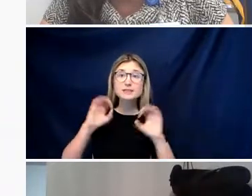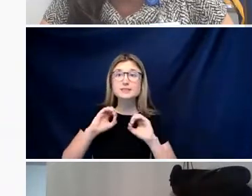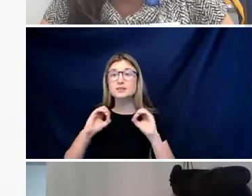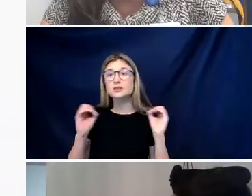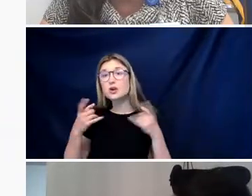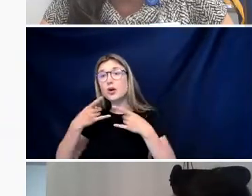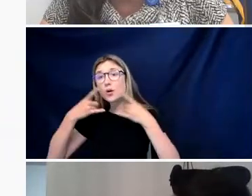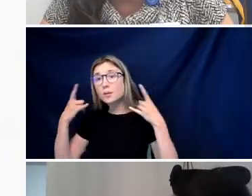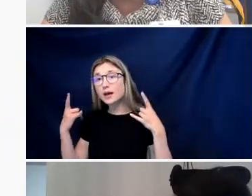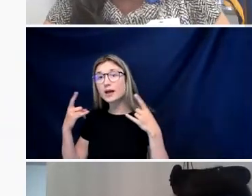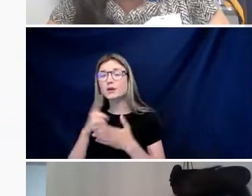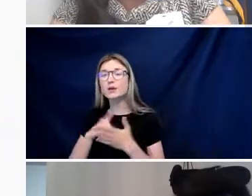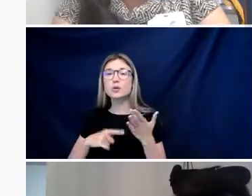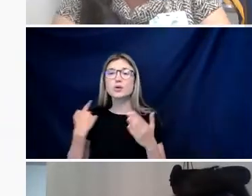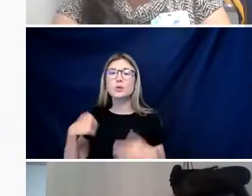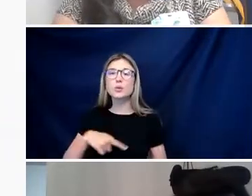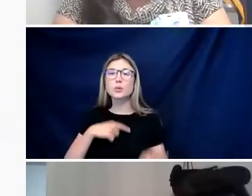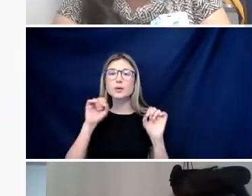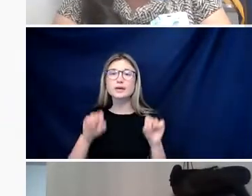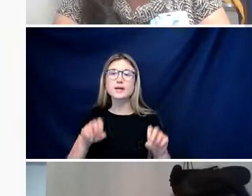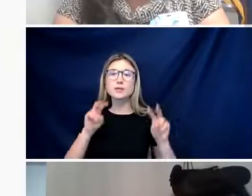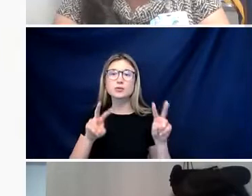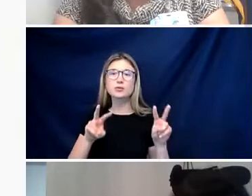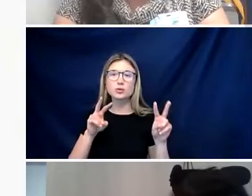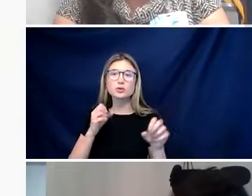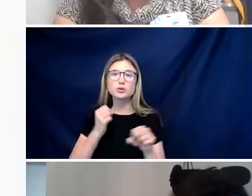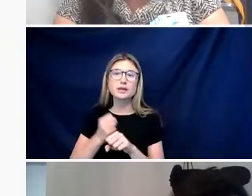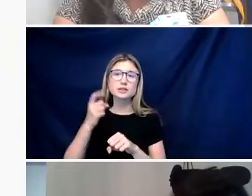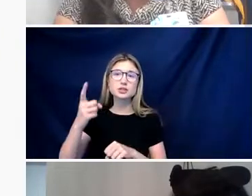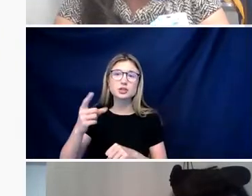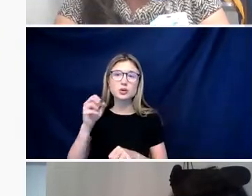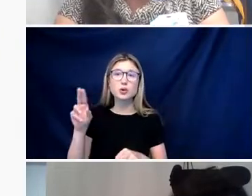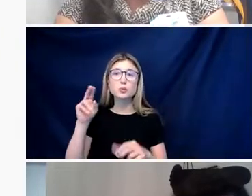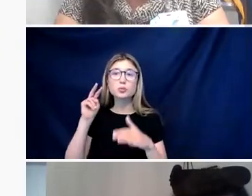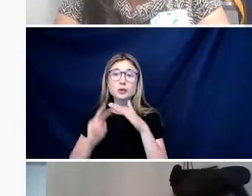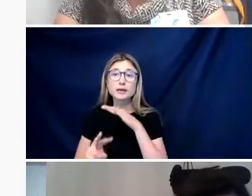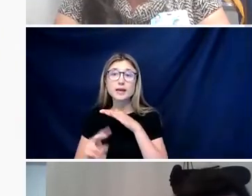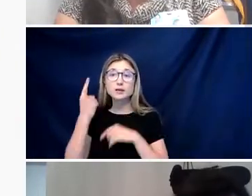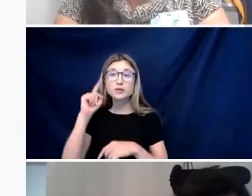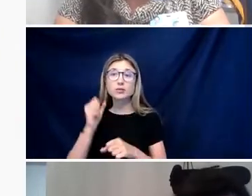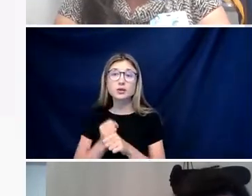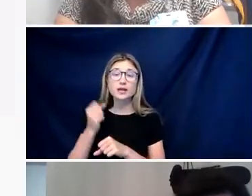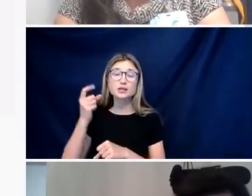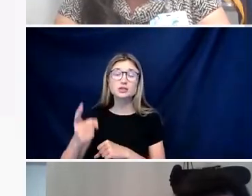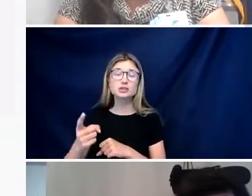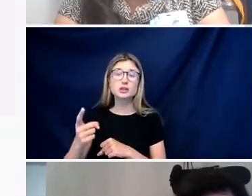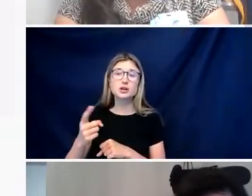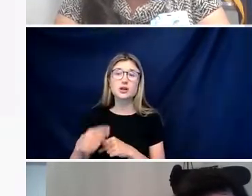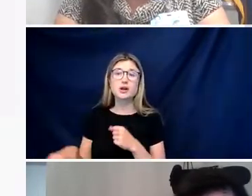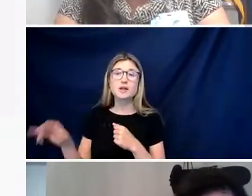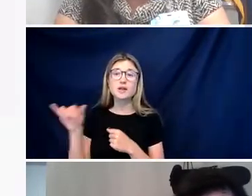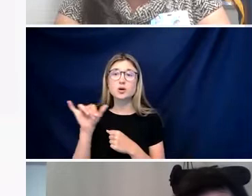look forward to in the next year or predict in the next year. And then predictions